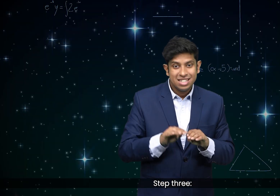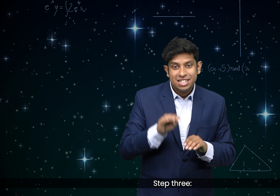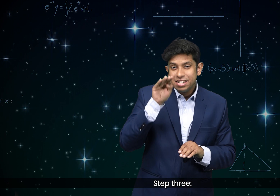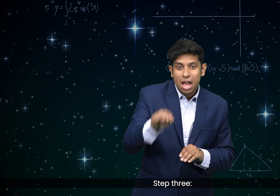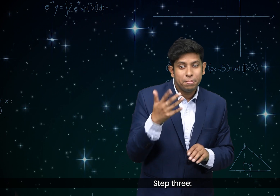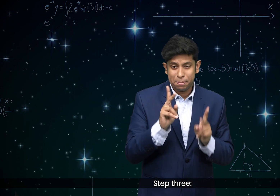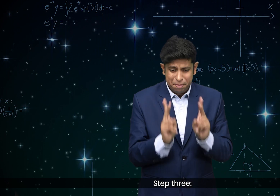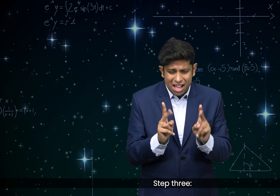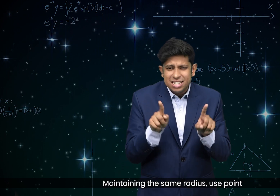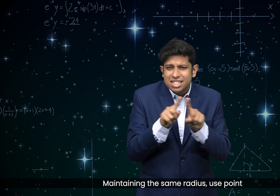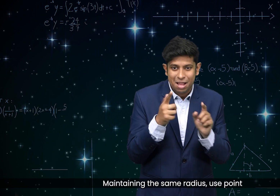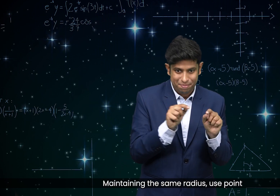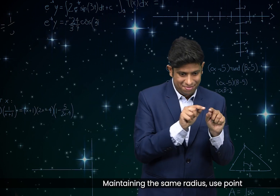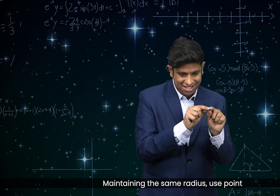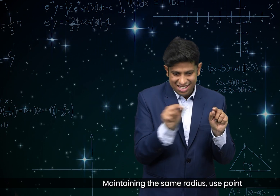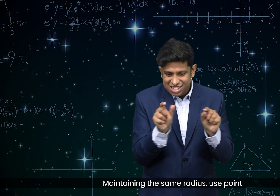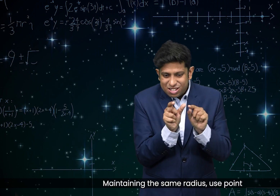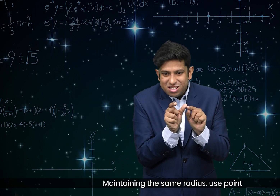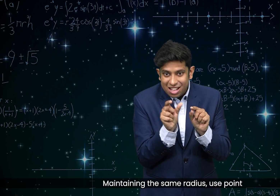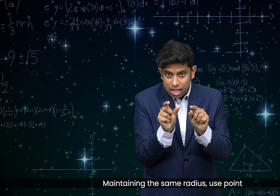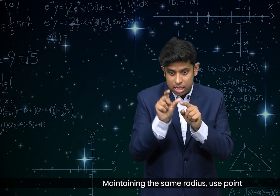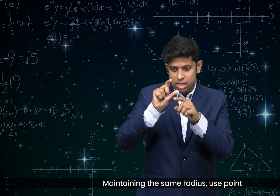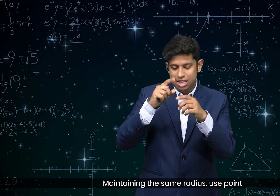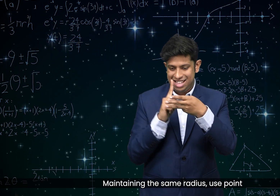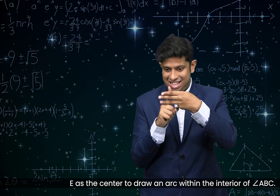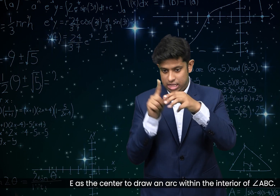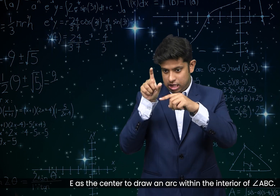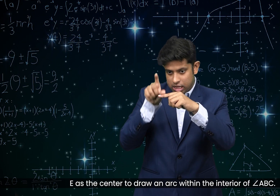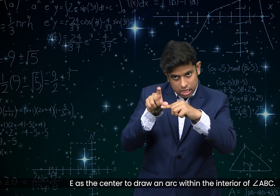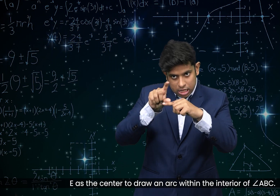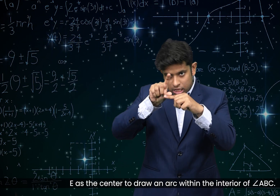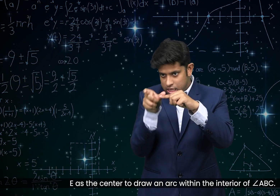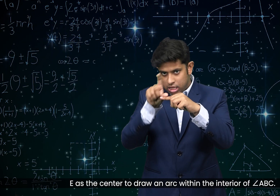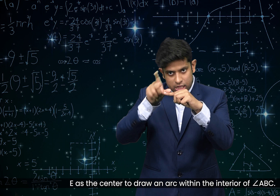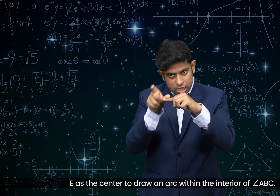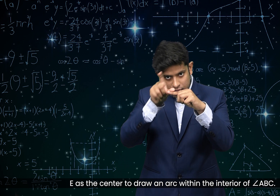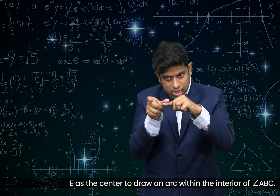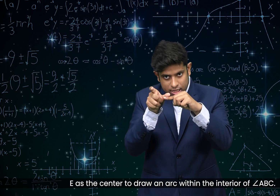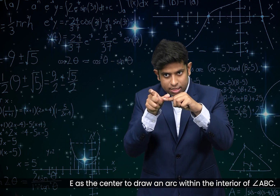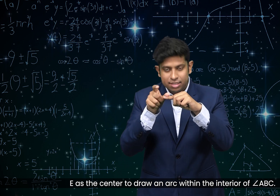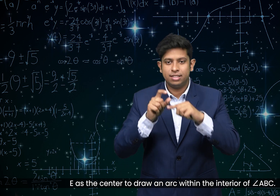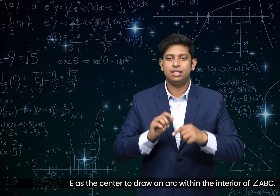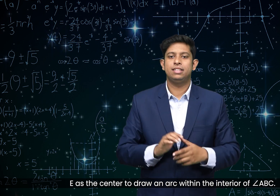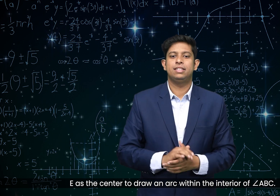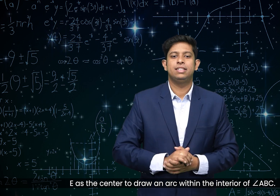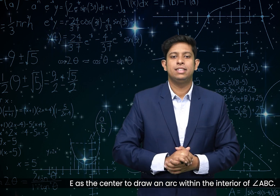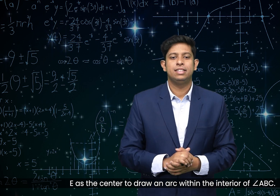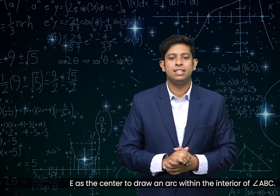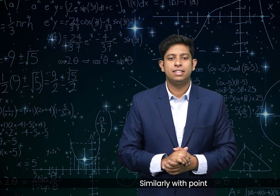Step 3. Maintaining the same radius, use point E as the center to draw an arc within the interior of angle